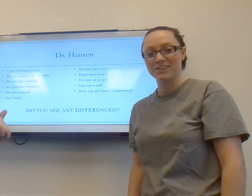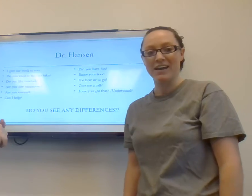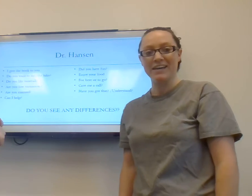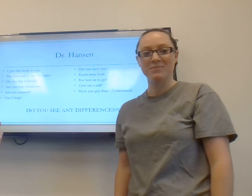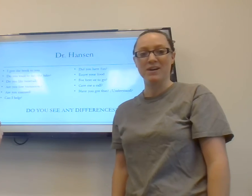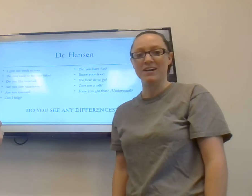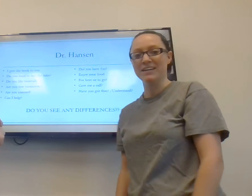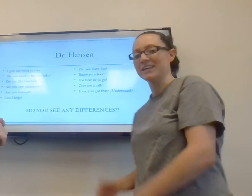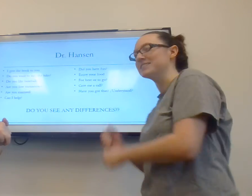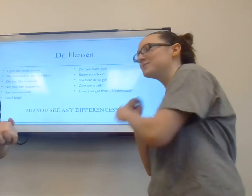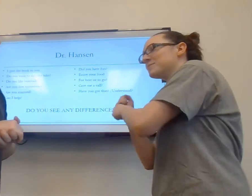Okay, mine is,